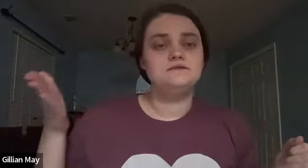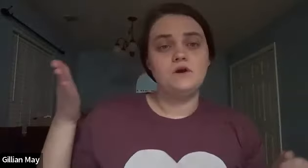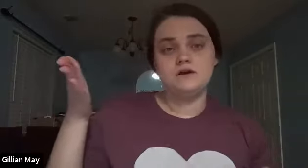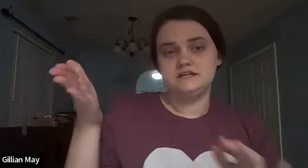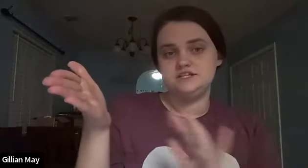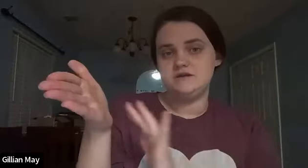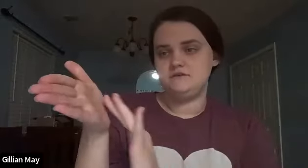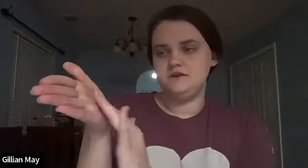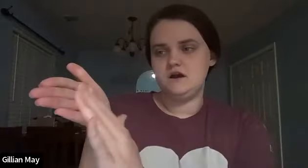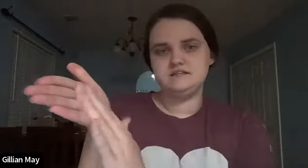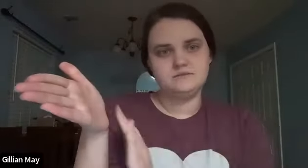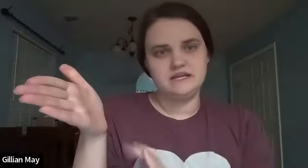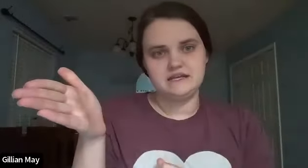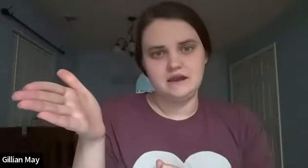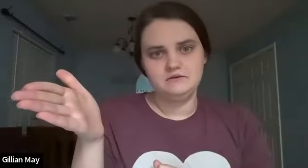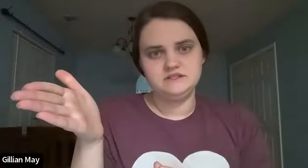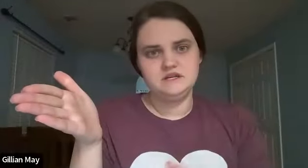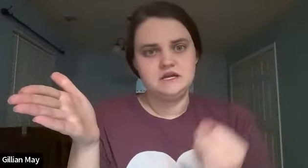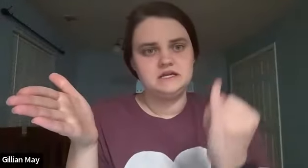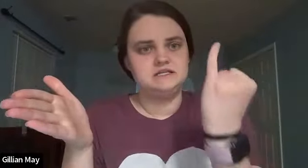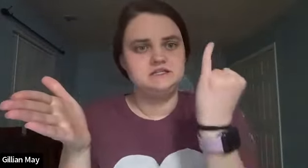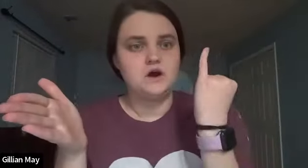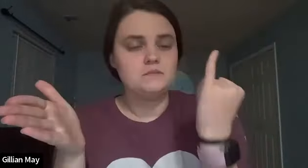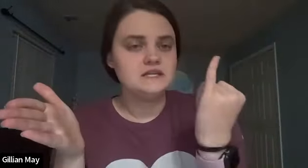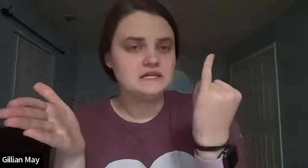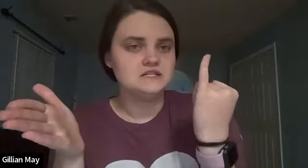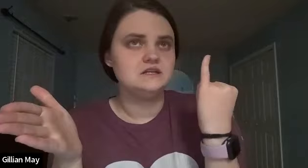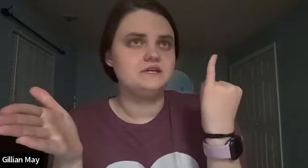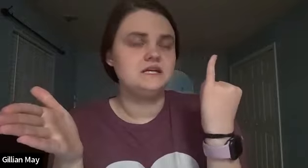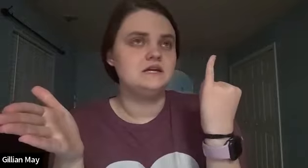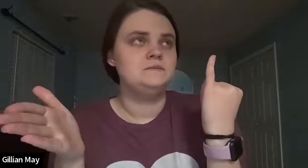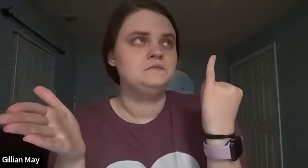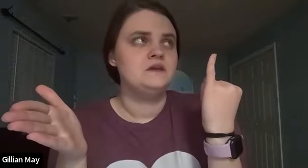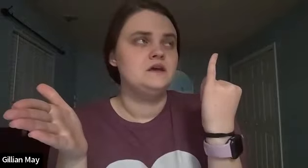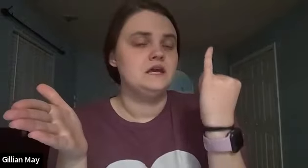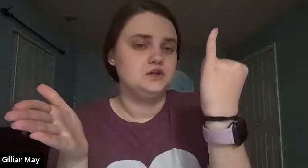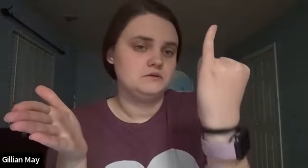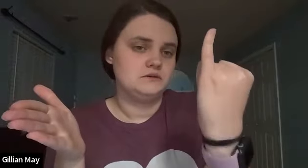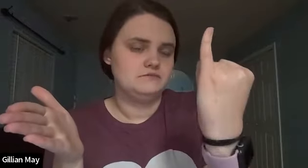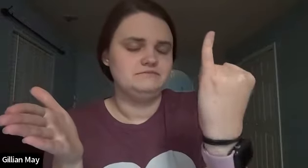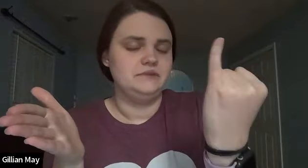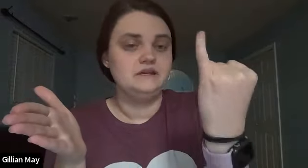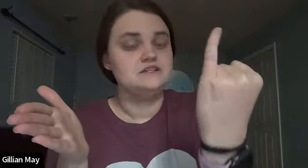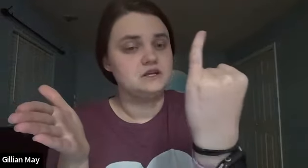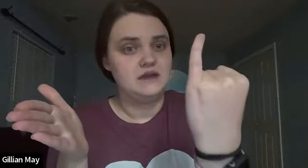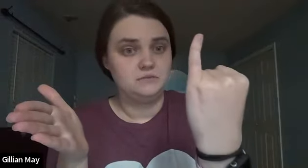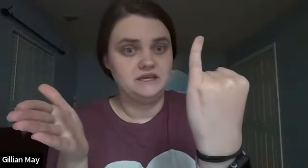for art is you have your non-dominant hand out. Dominant is going to be it's going to have your pinky